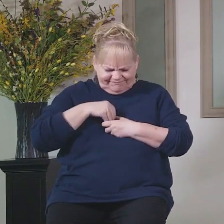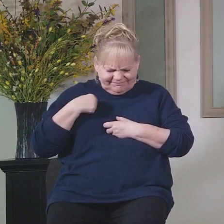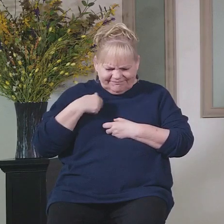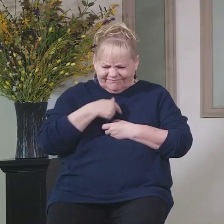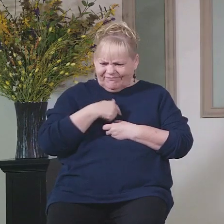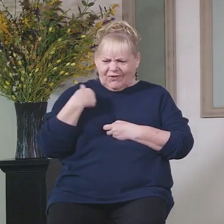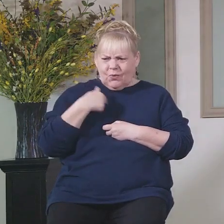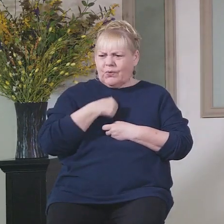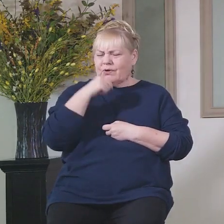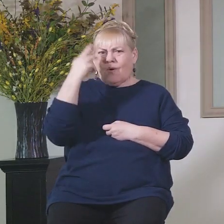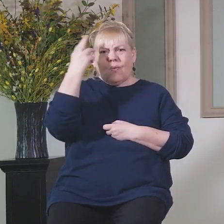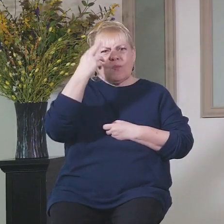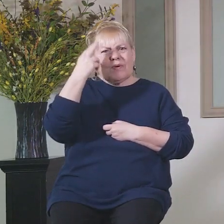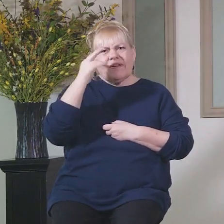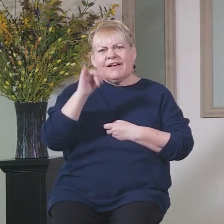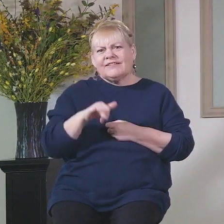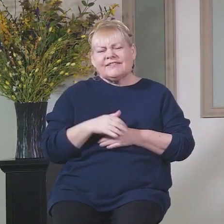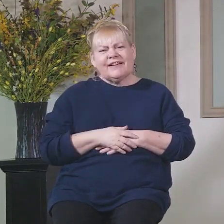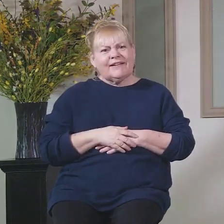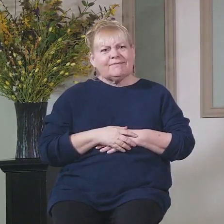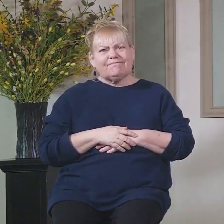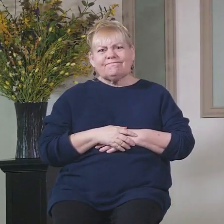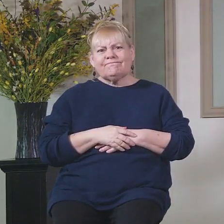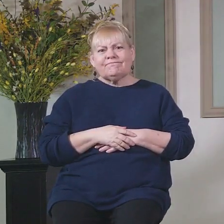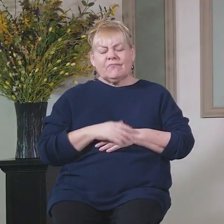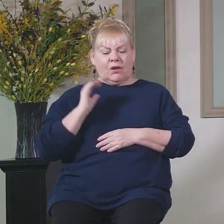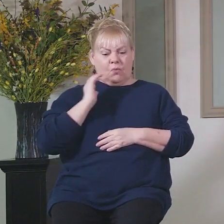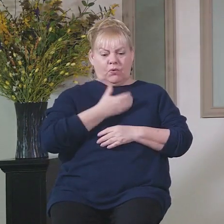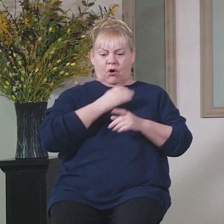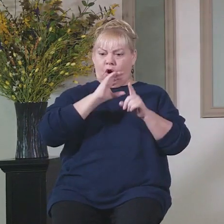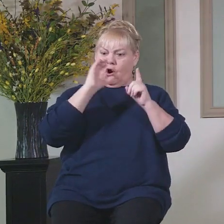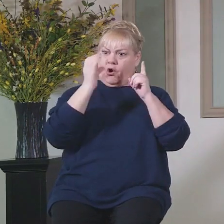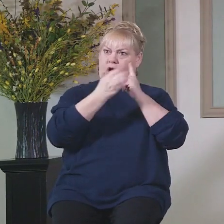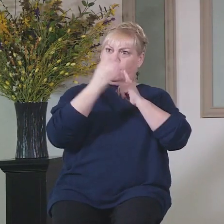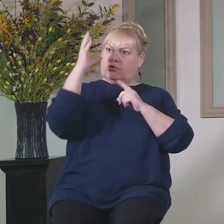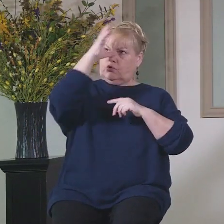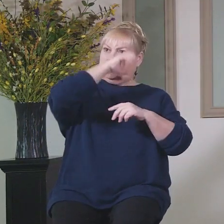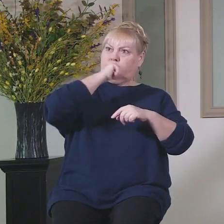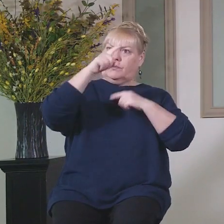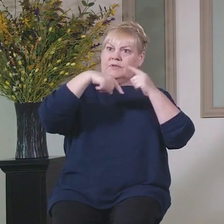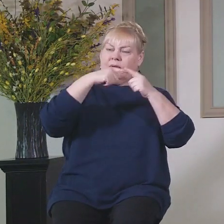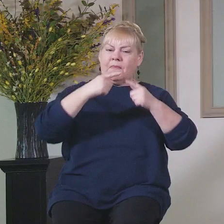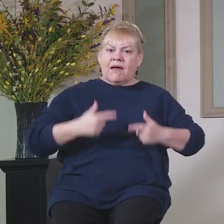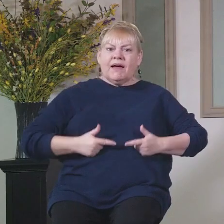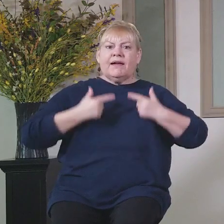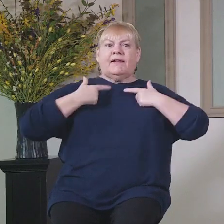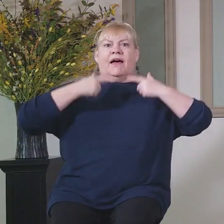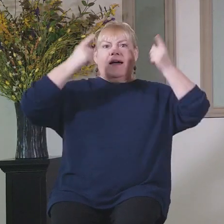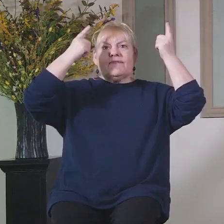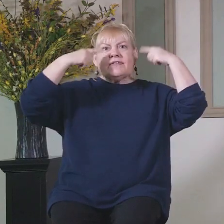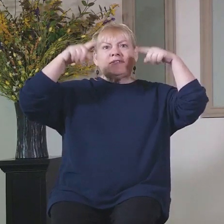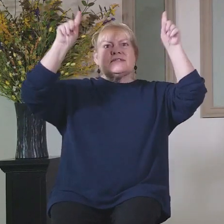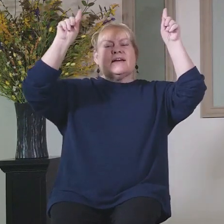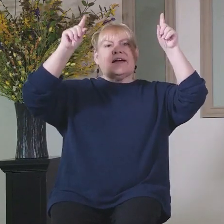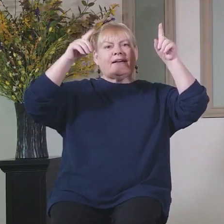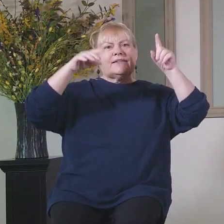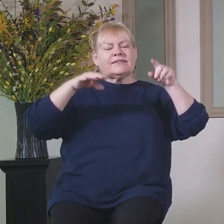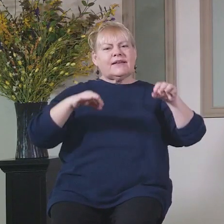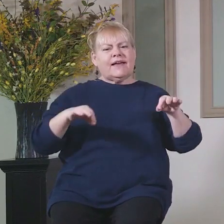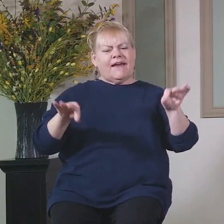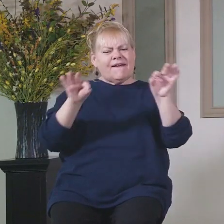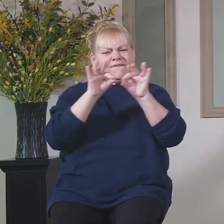we don't even realize it. What our culture assumes about life and success and value are